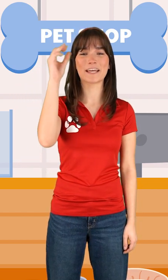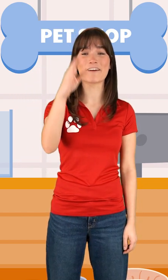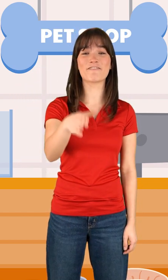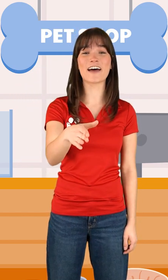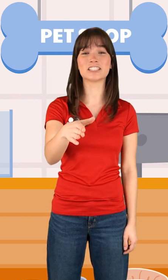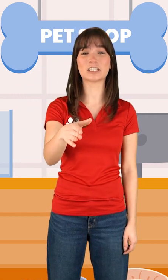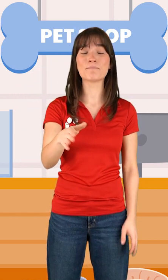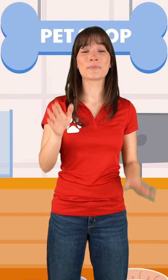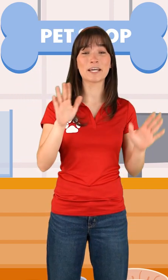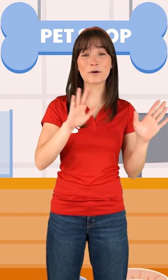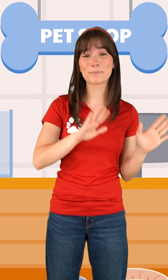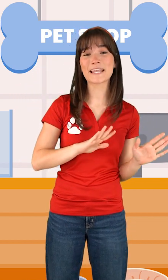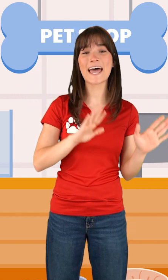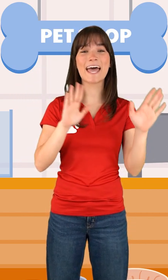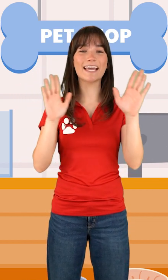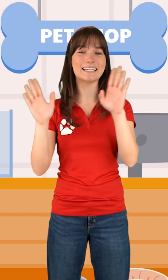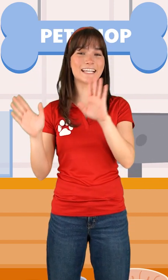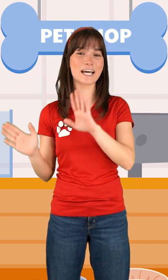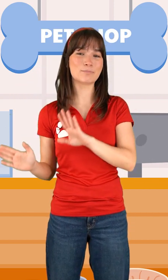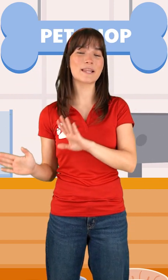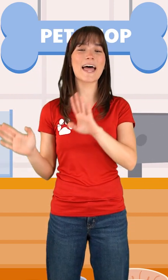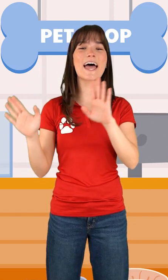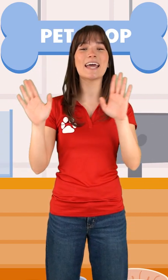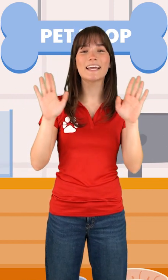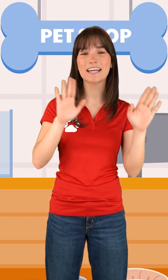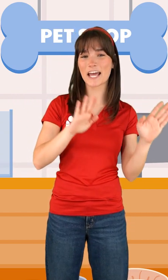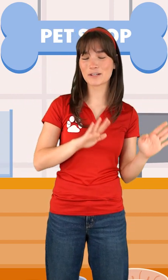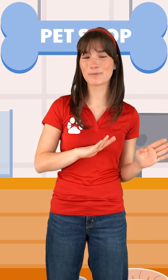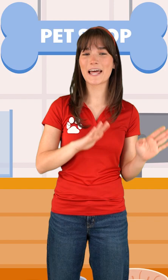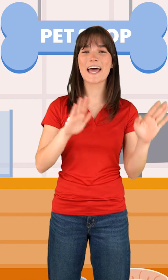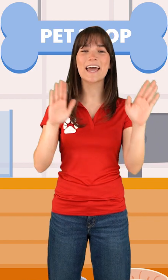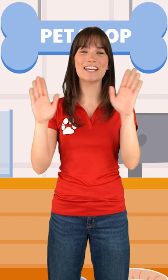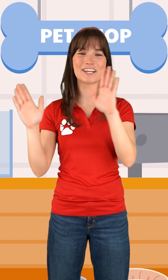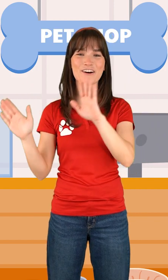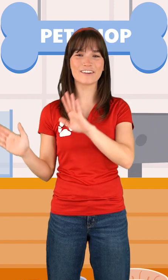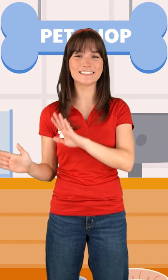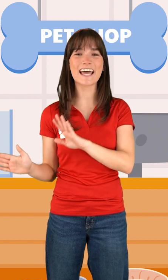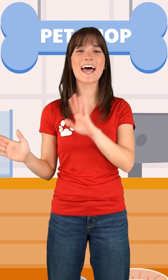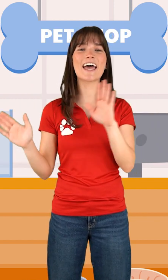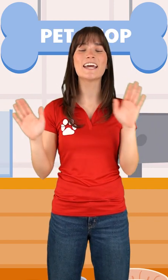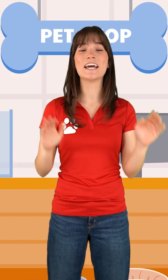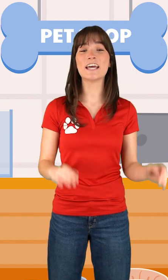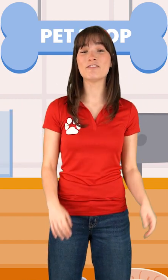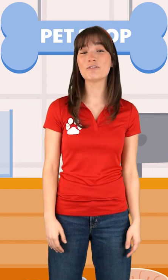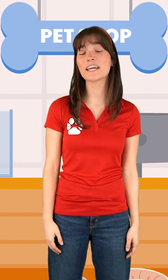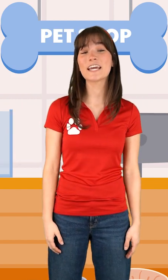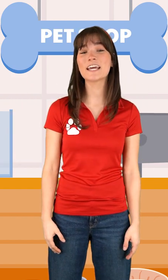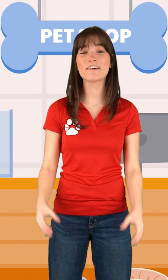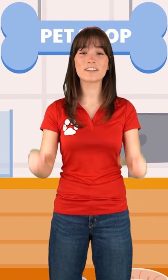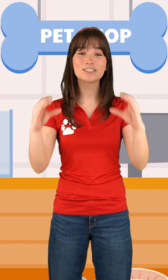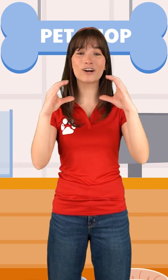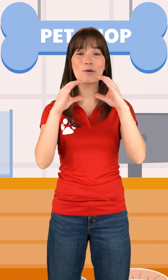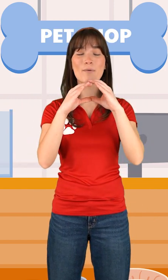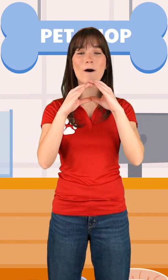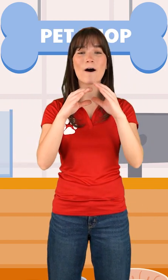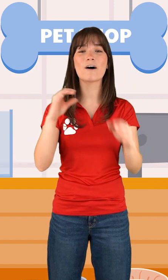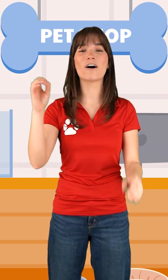play fetch. He'll play and play and play all day. If you give a dog a ball,